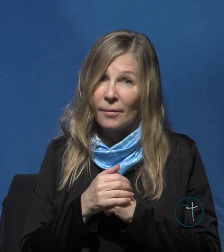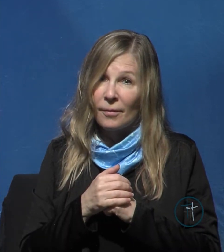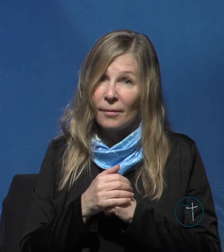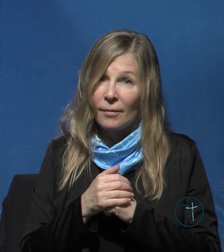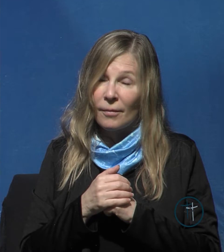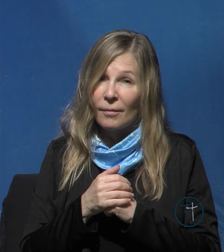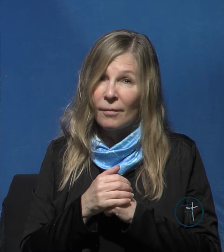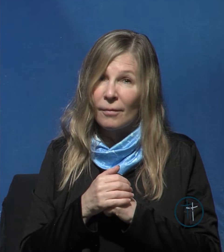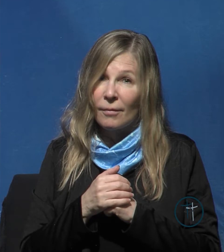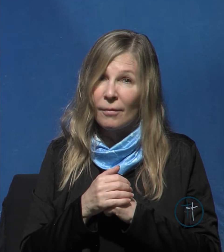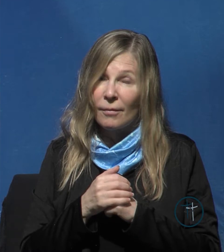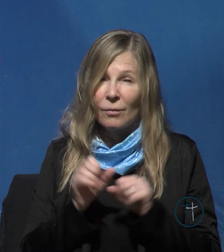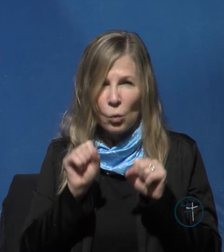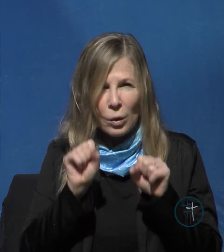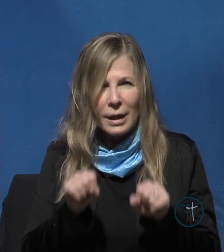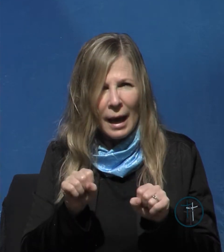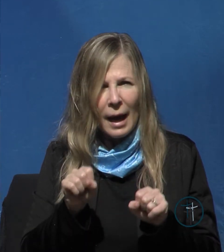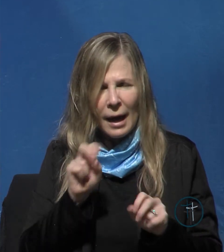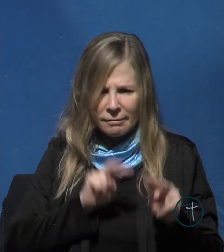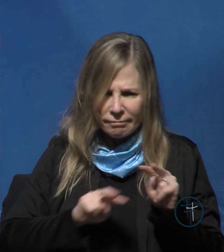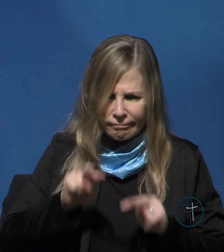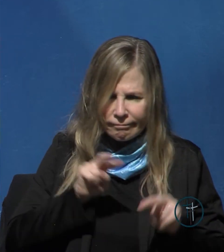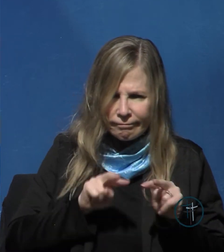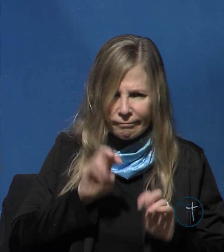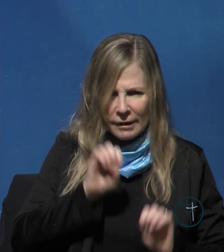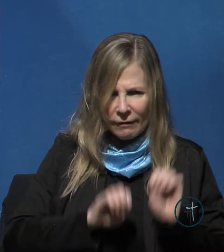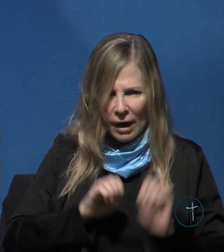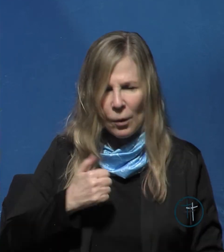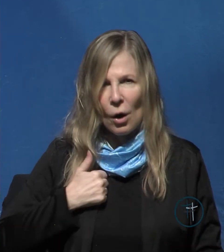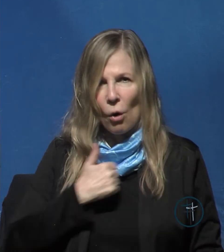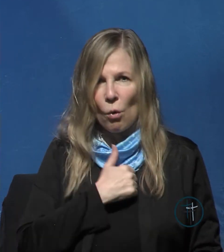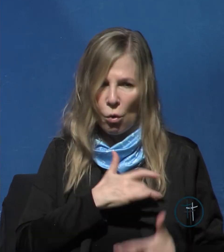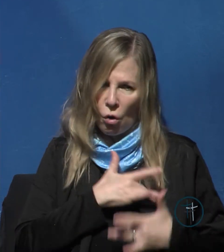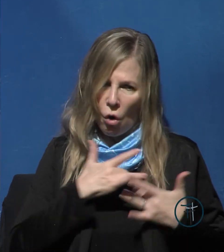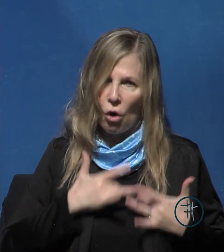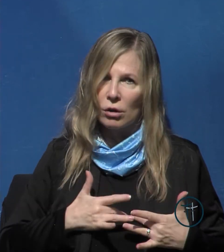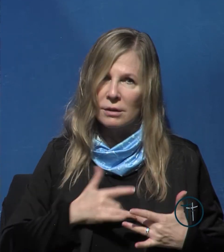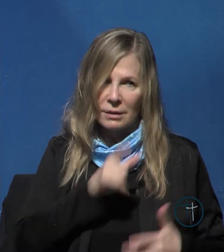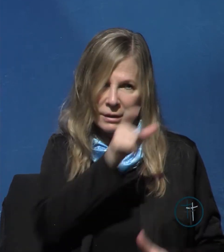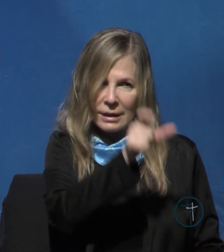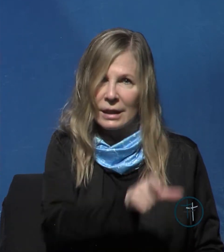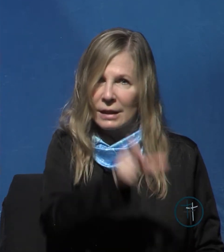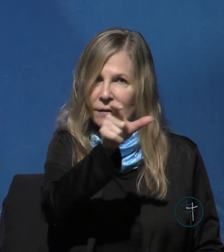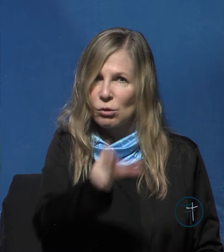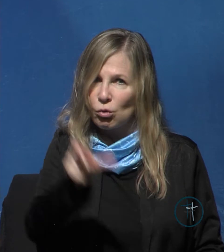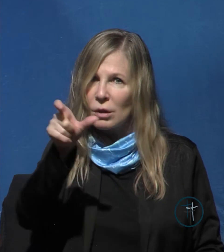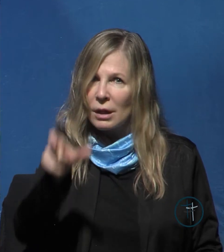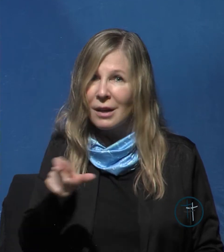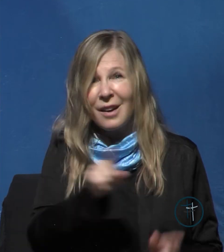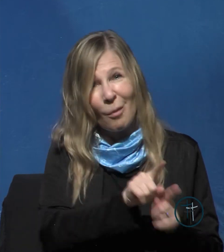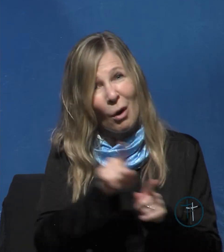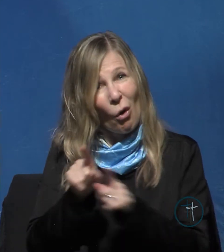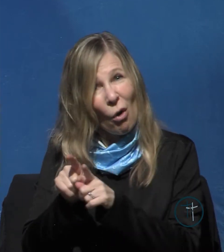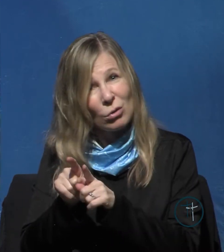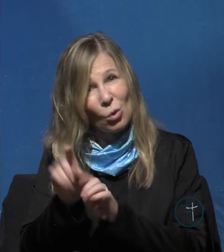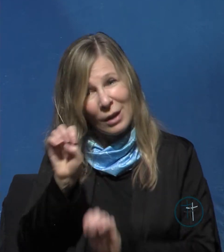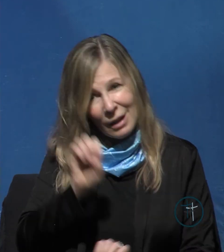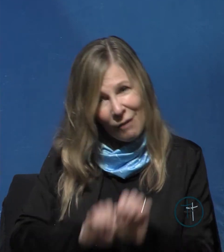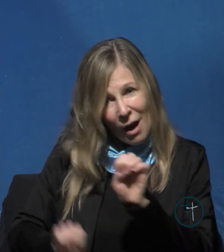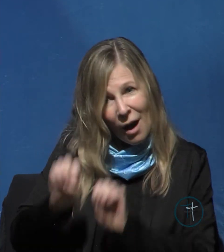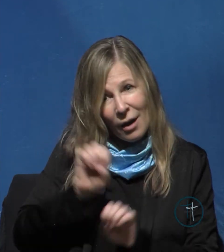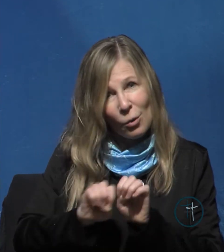We can stop and evaluate our own hearts individually, but we can also evaluate the life of the church.